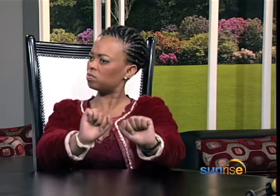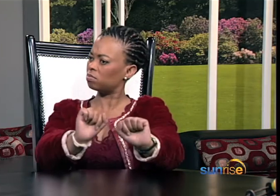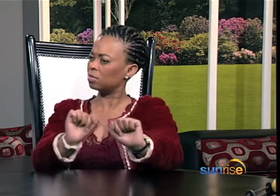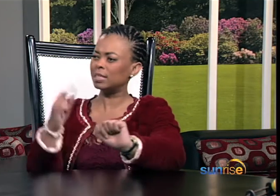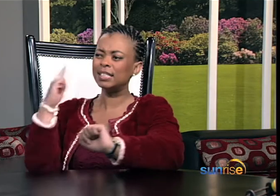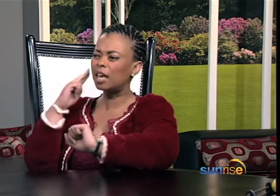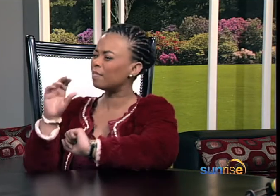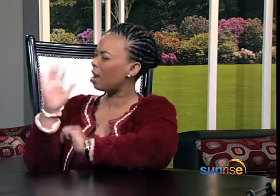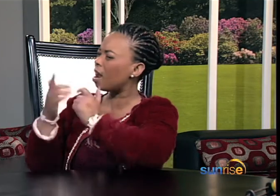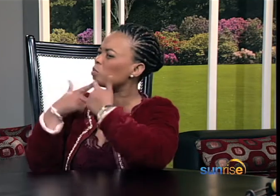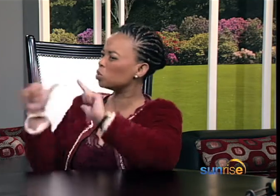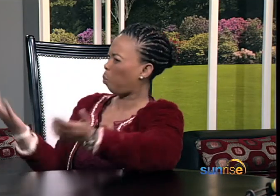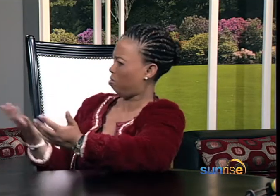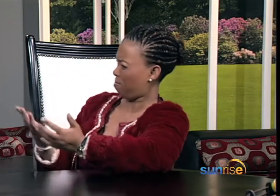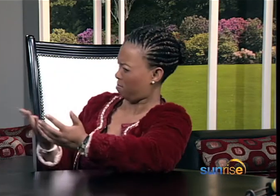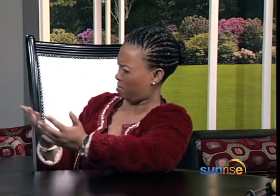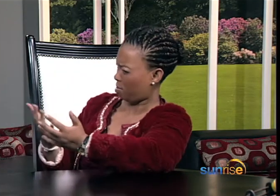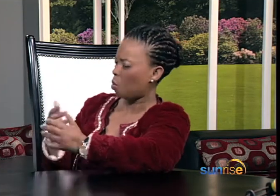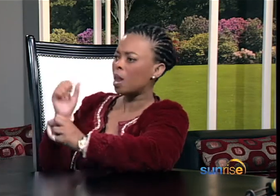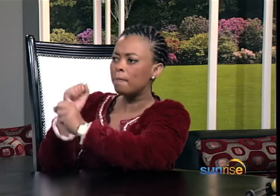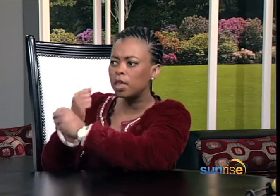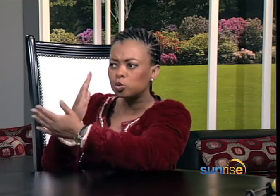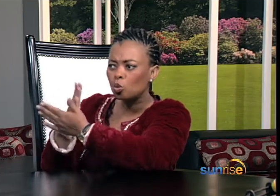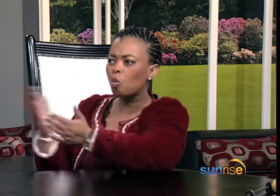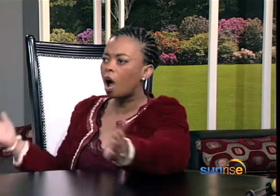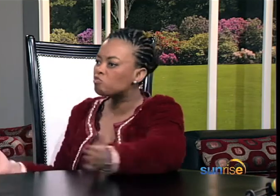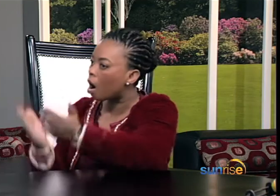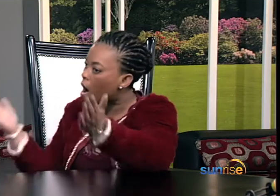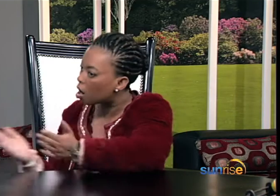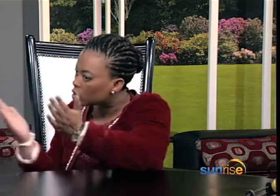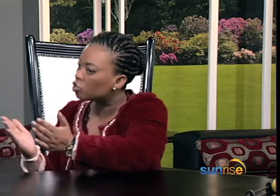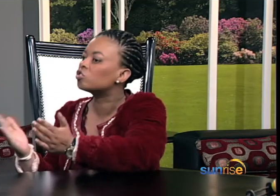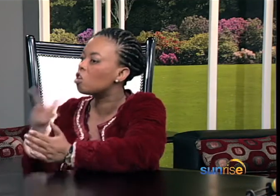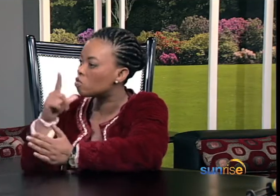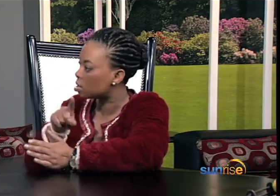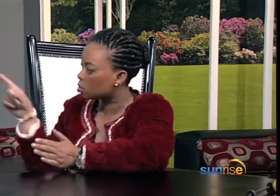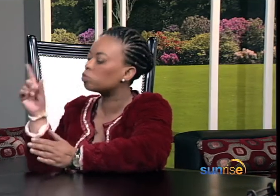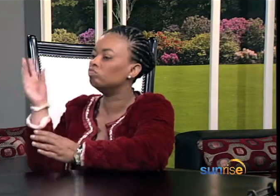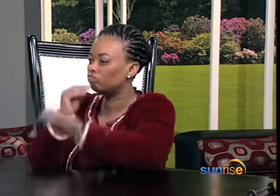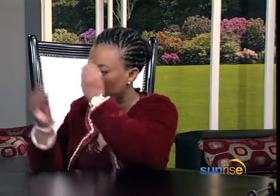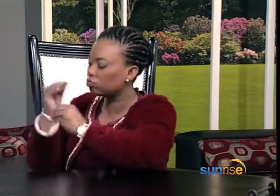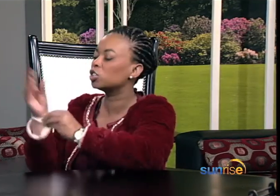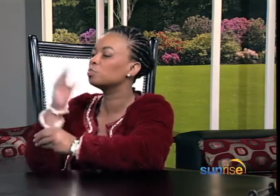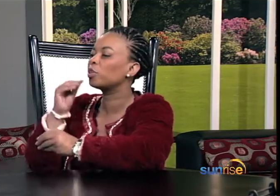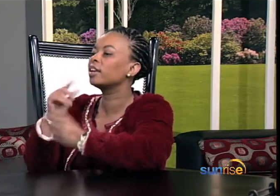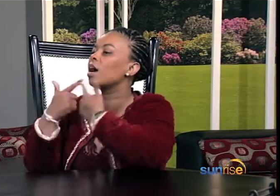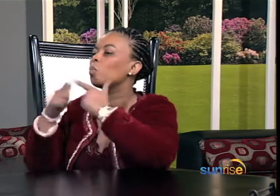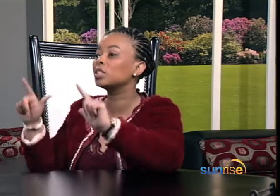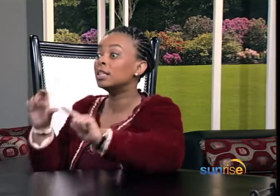be able to support our own language. Because they have their own spoken language, but then what about South African Sign Language? So they,